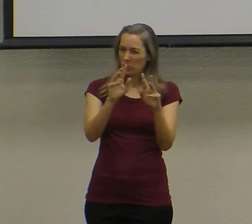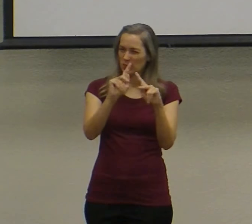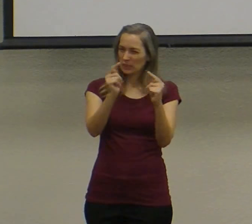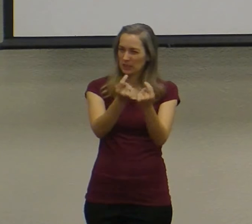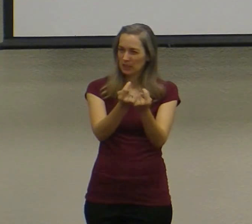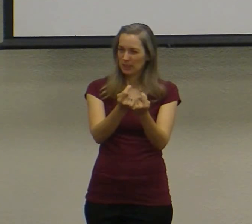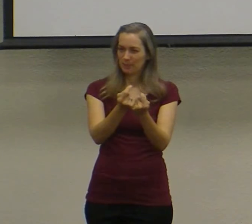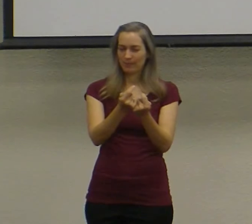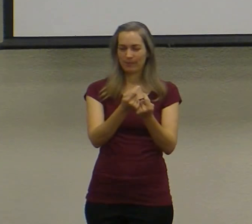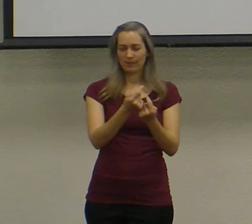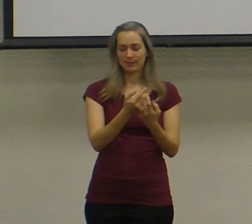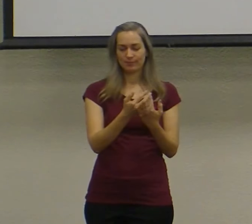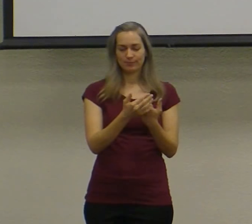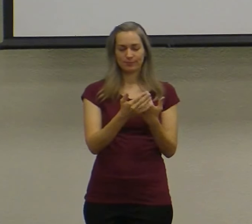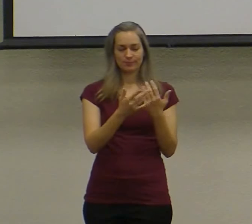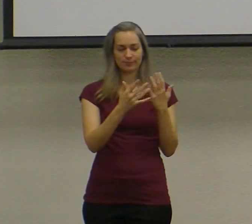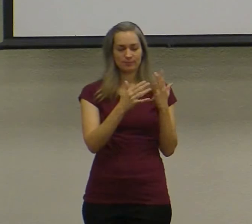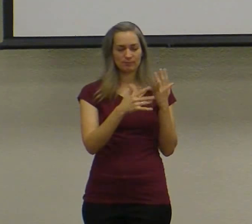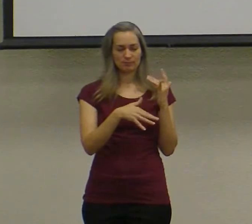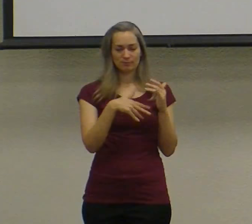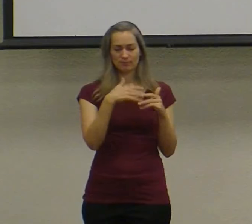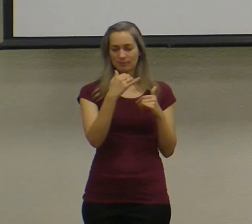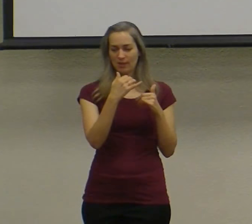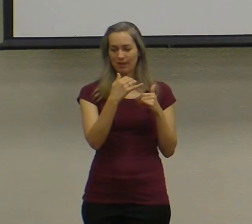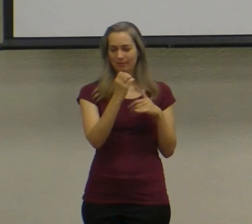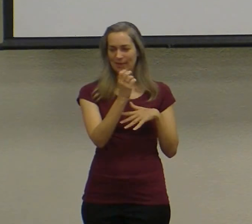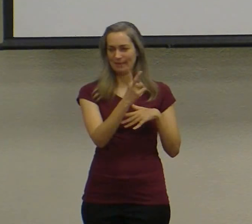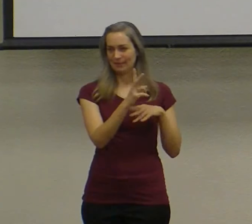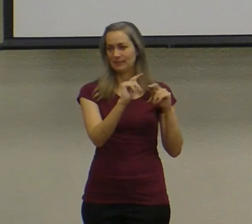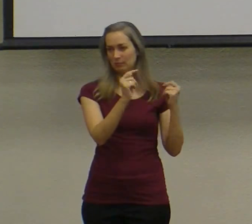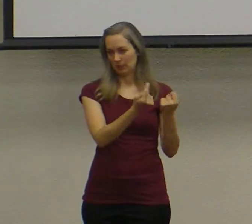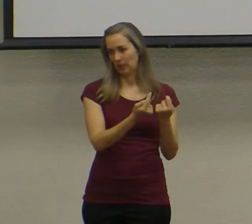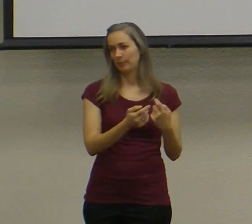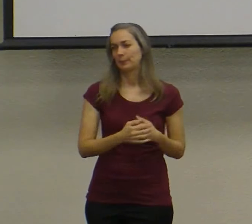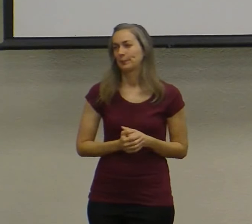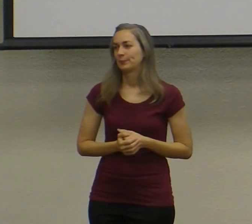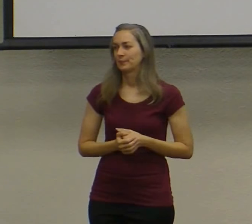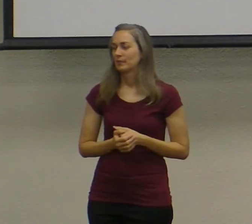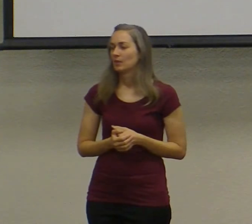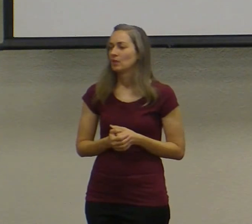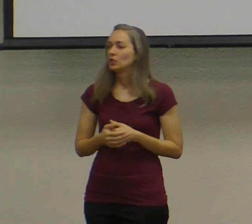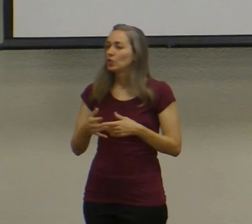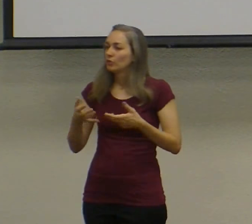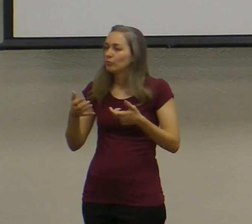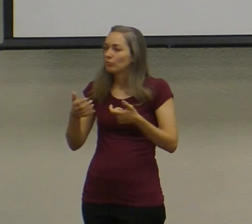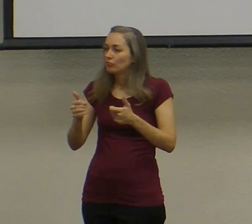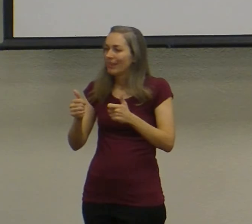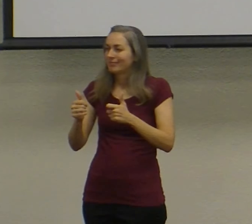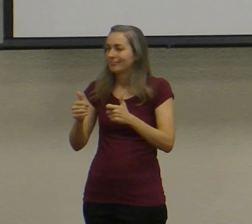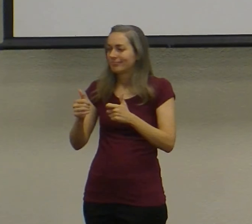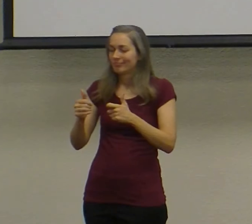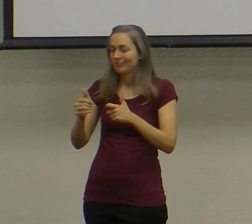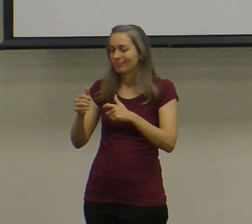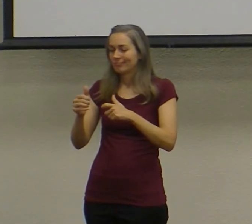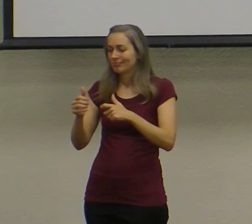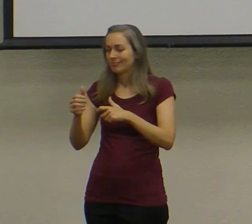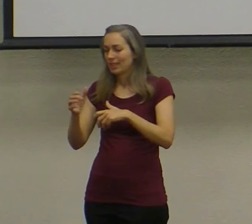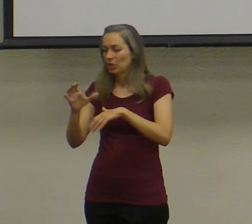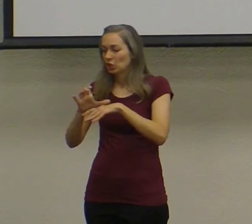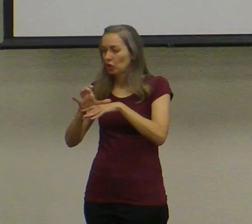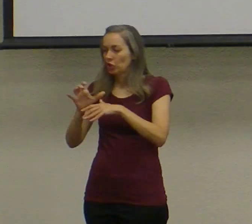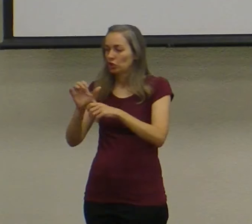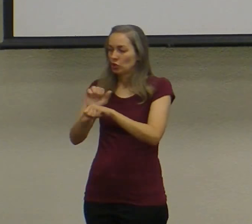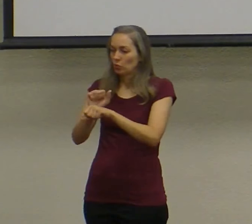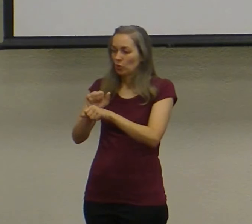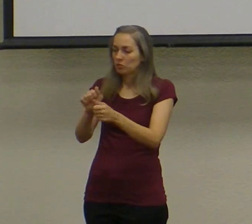where their giftedness could fit into in the context of working together as a church was exciting to see that. I also